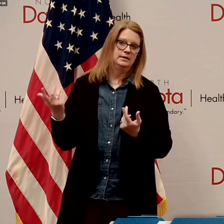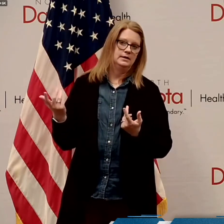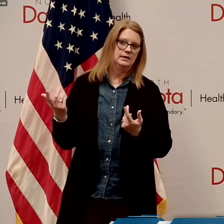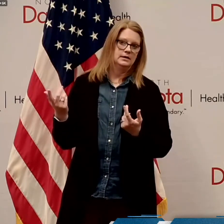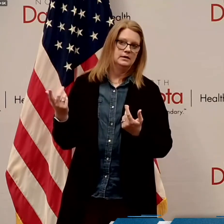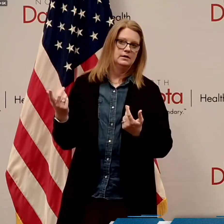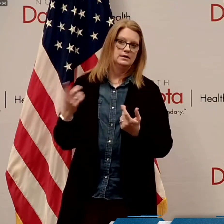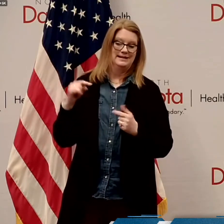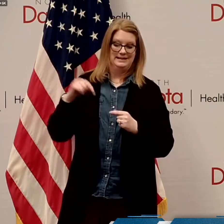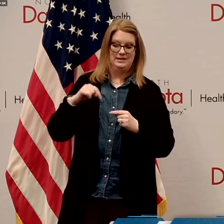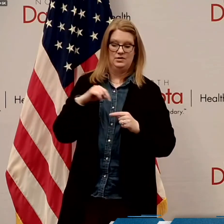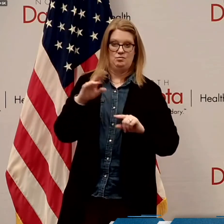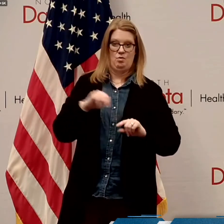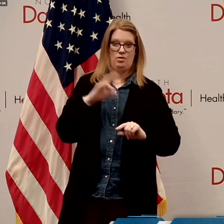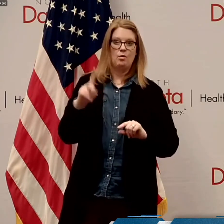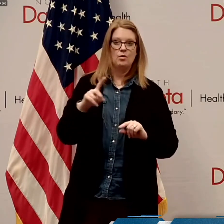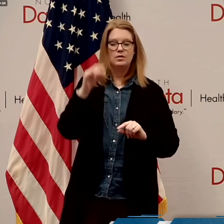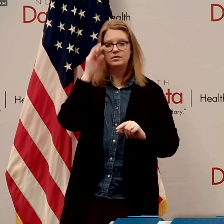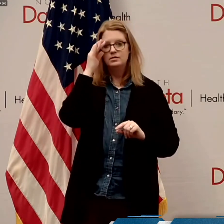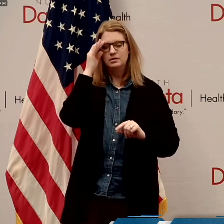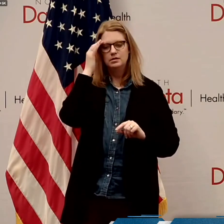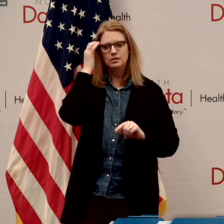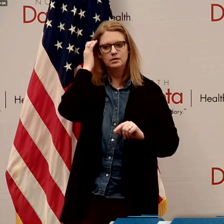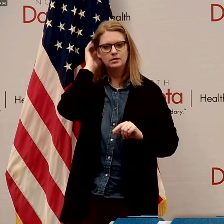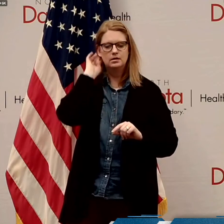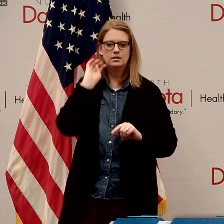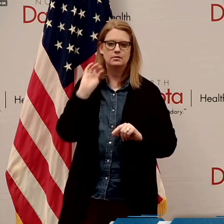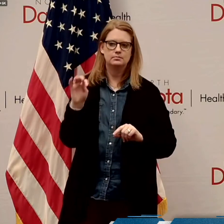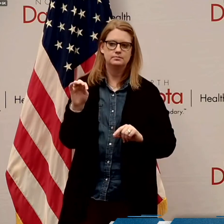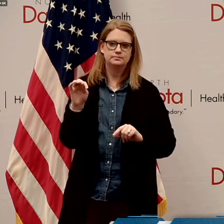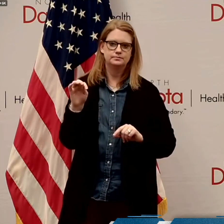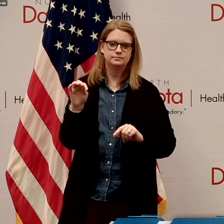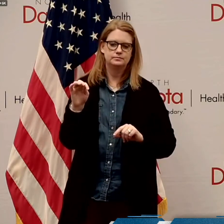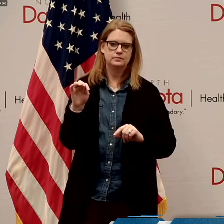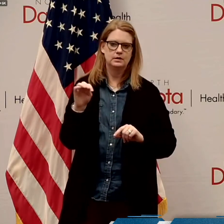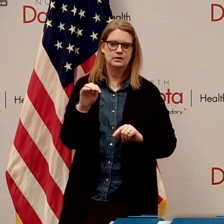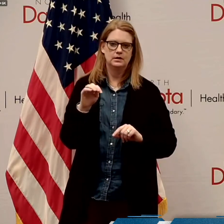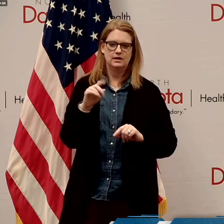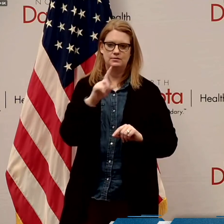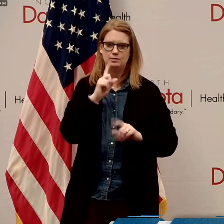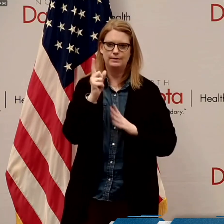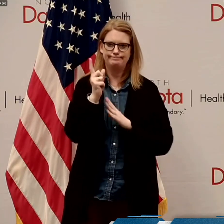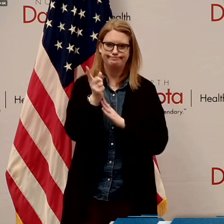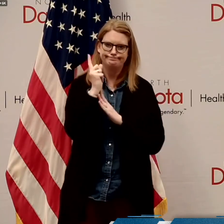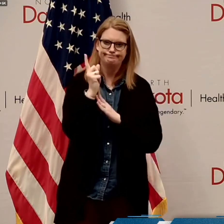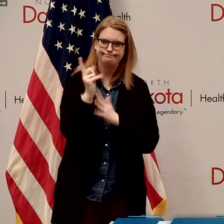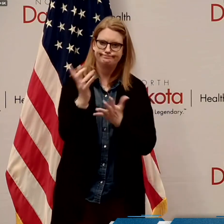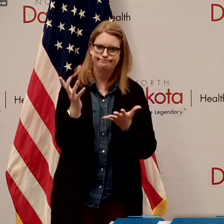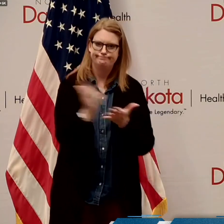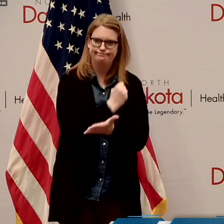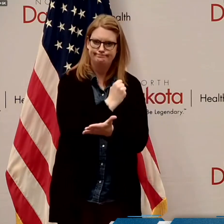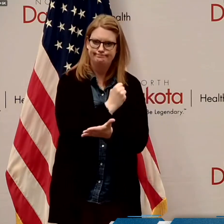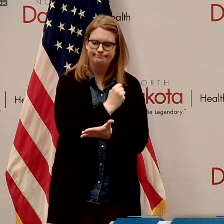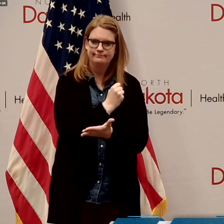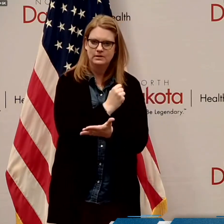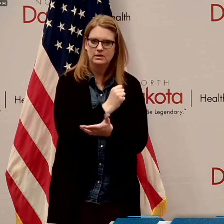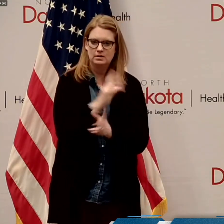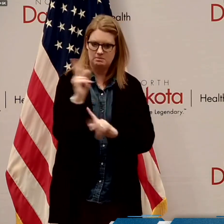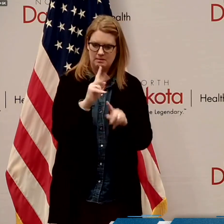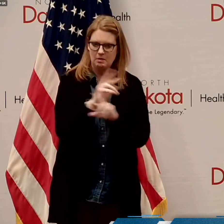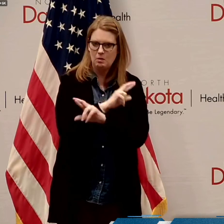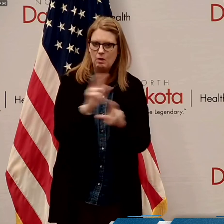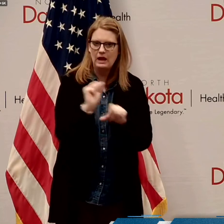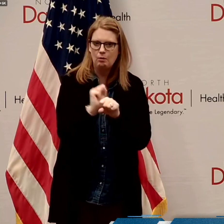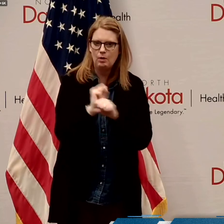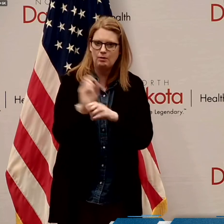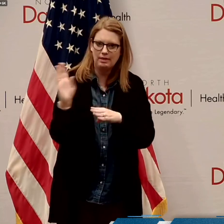least again in North Dakota, if we're Johnny on the spot, so to speak, and people are ready and working with